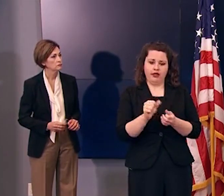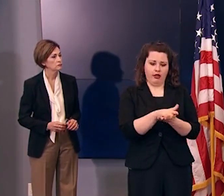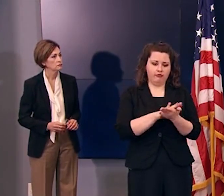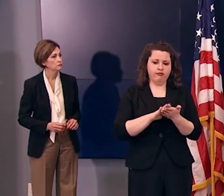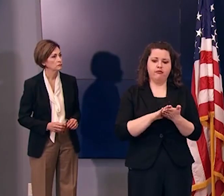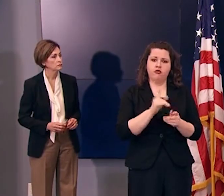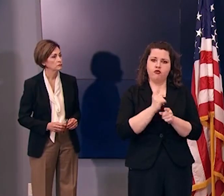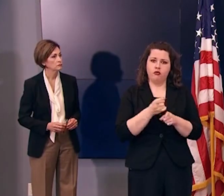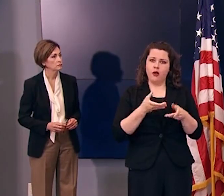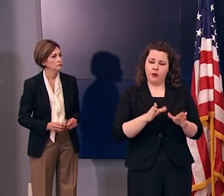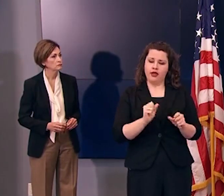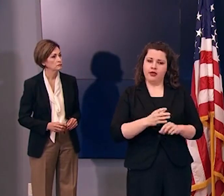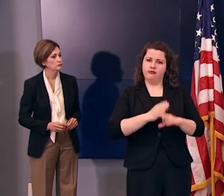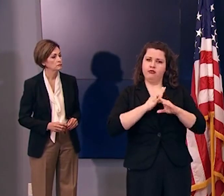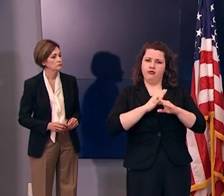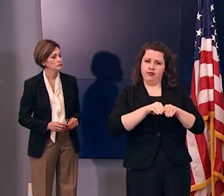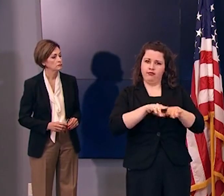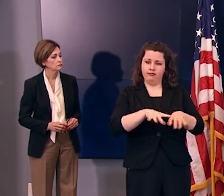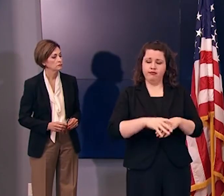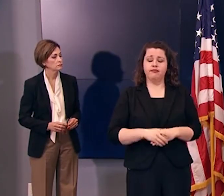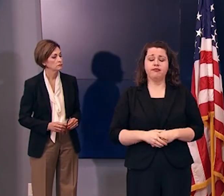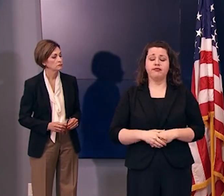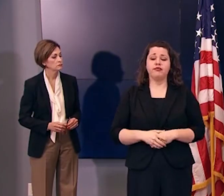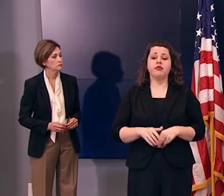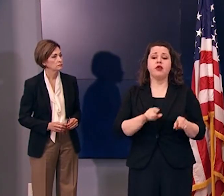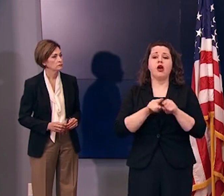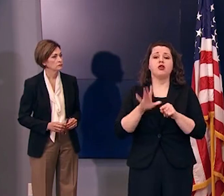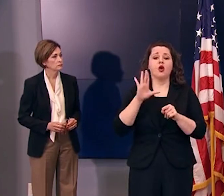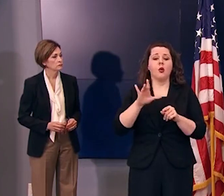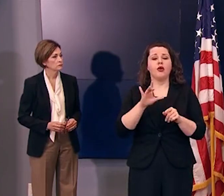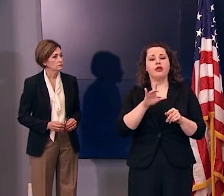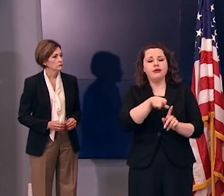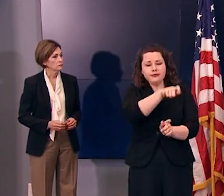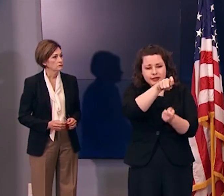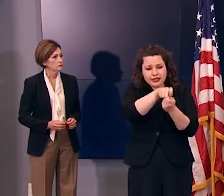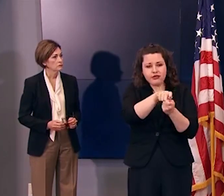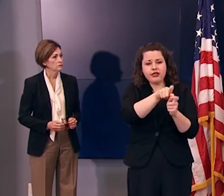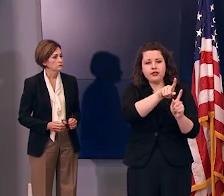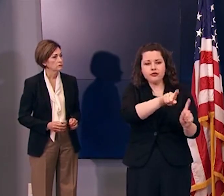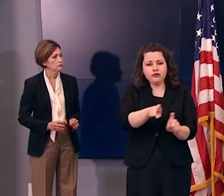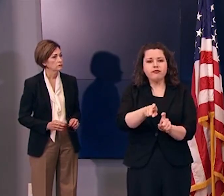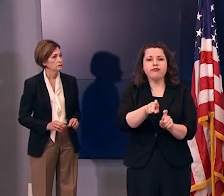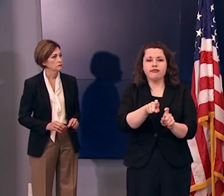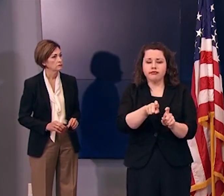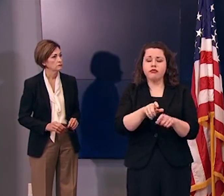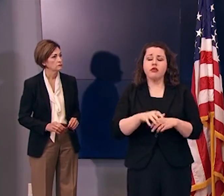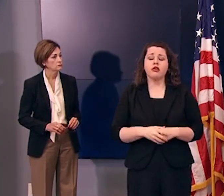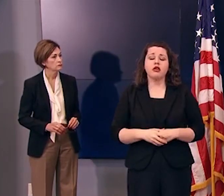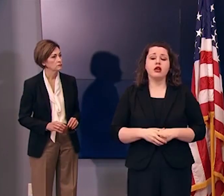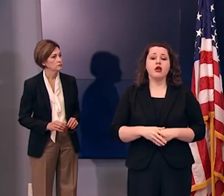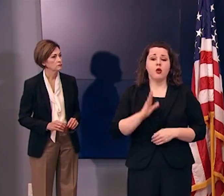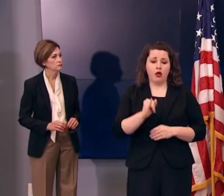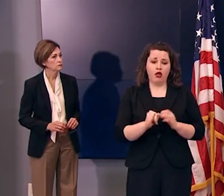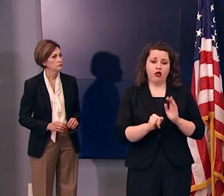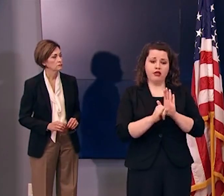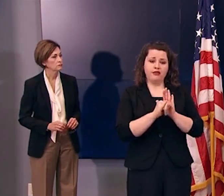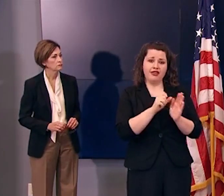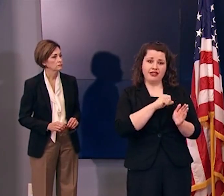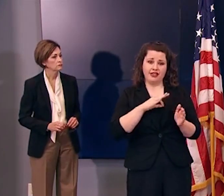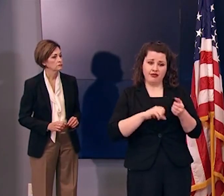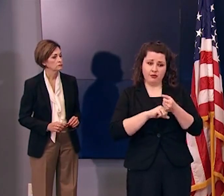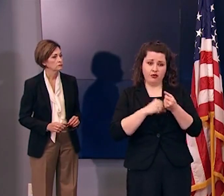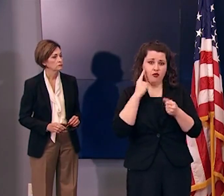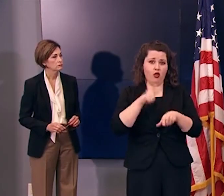spread of infection. They'll also help conduct targeted surveillance testing. And they'll help us identify staffing supports for long-term